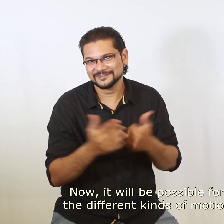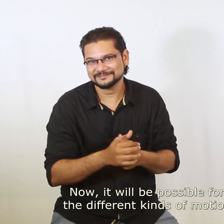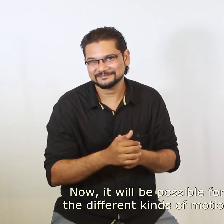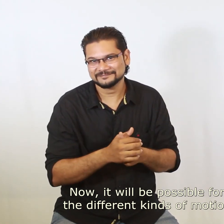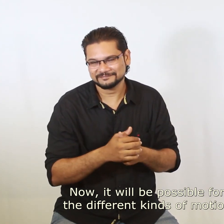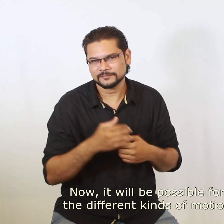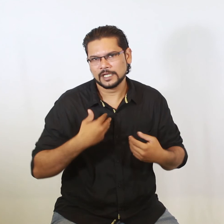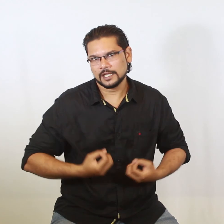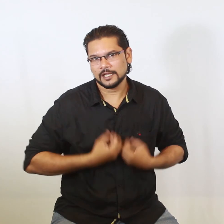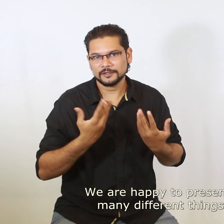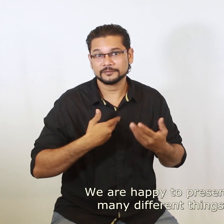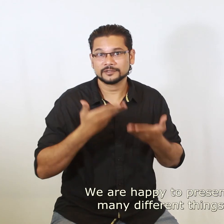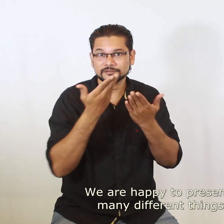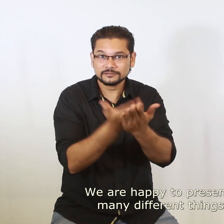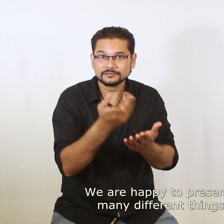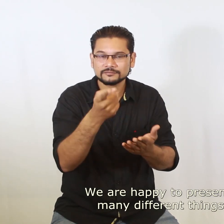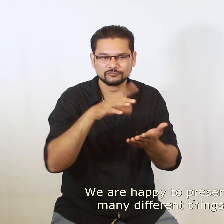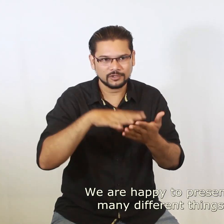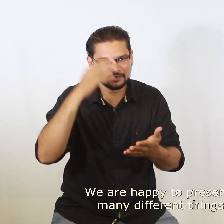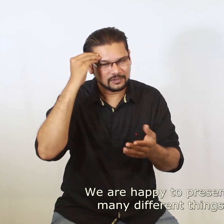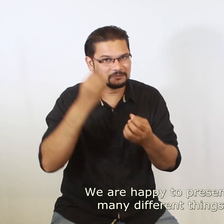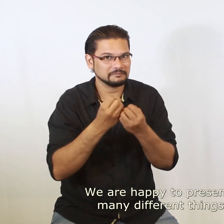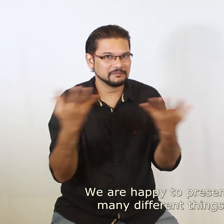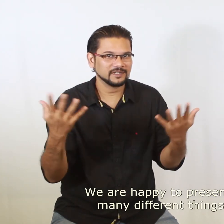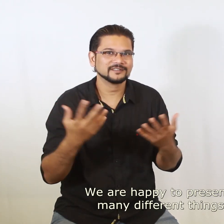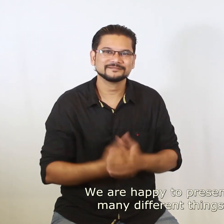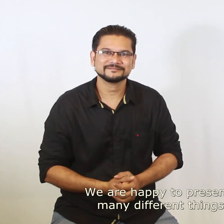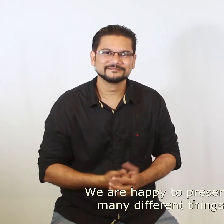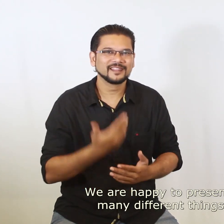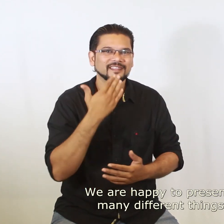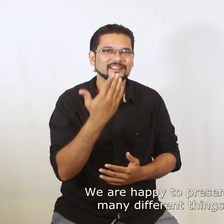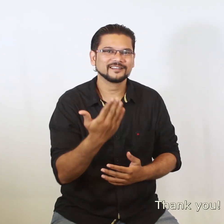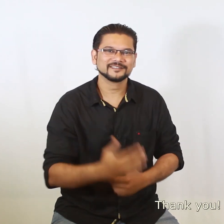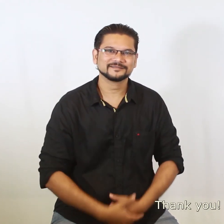We are happy to present to you so many different things to learn. Thank you.